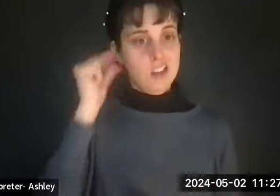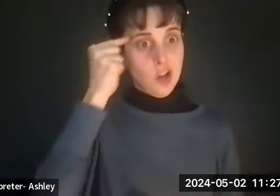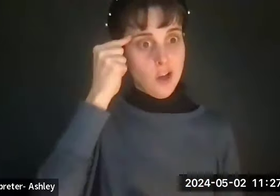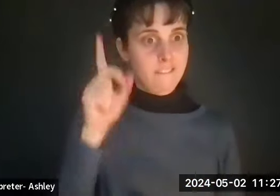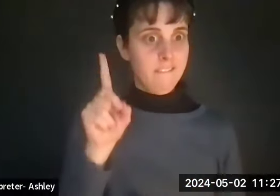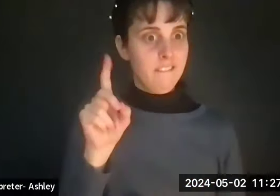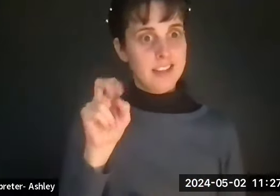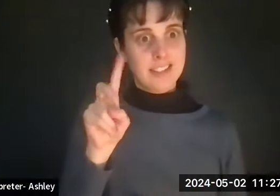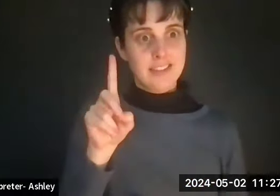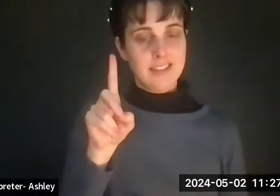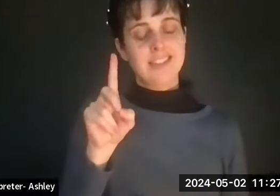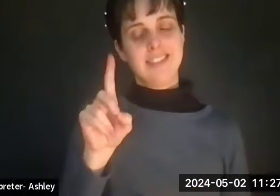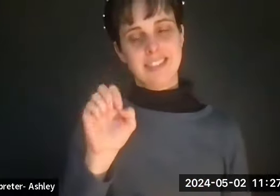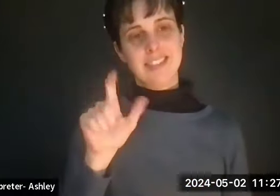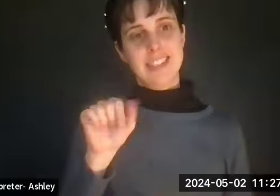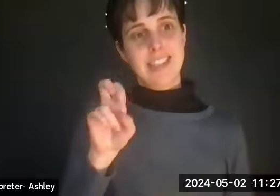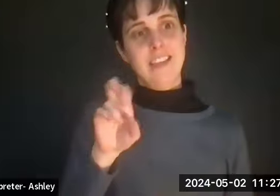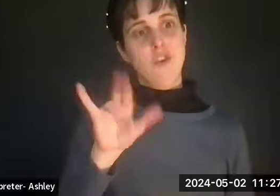visit our website at